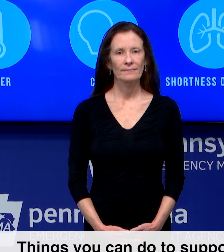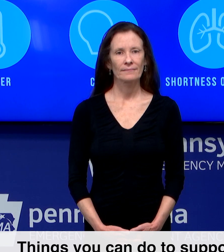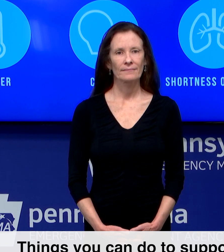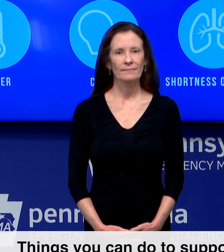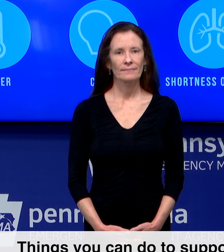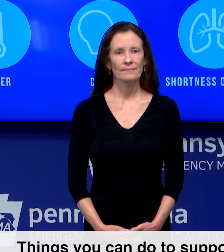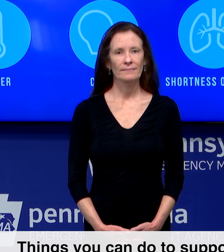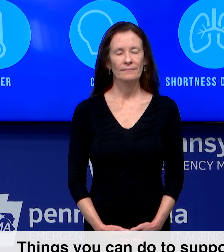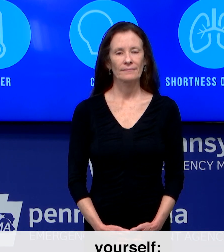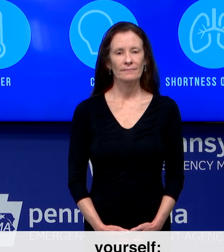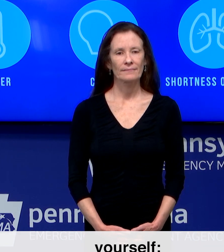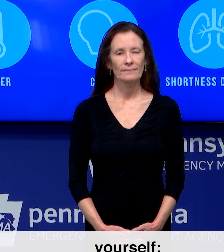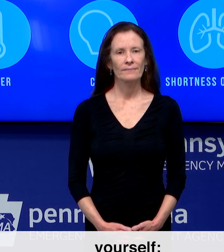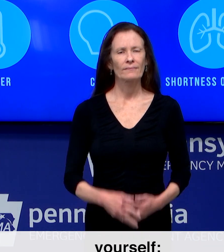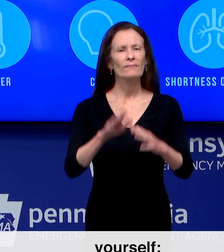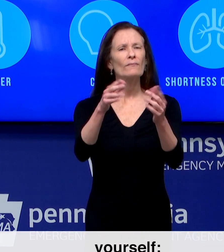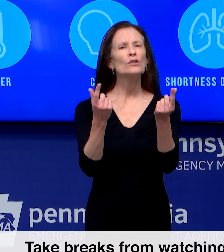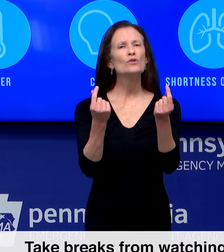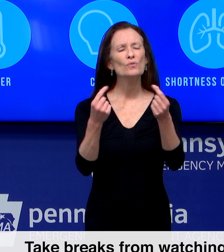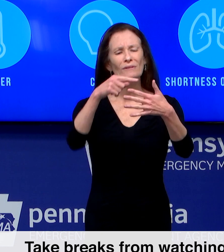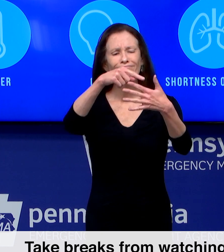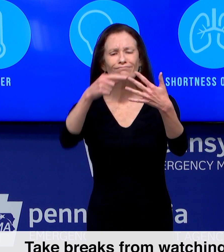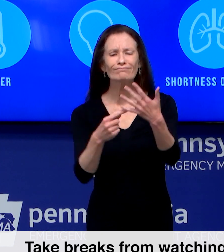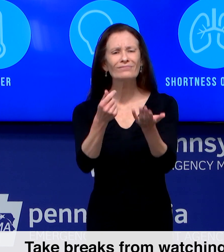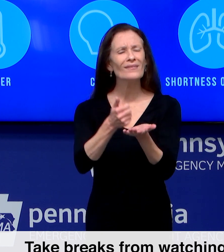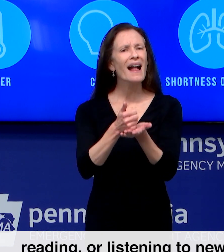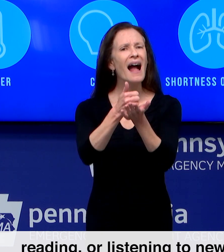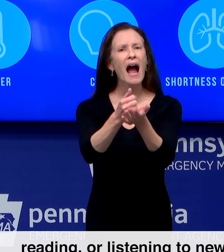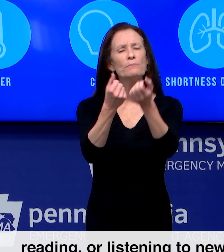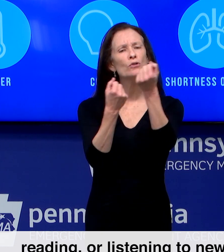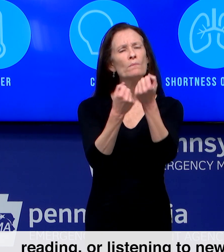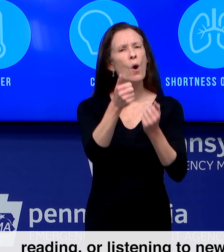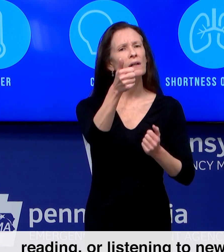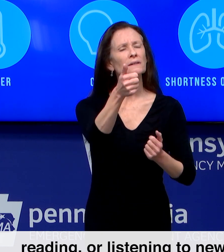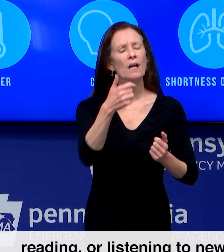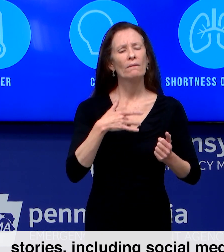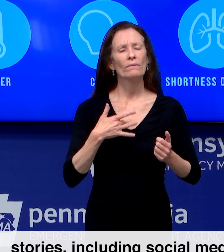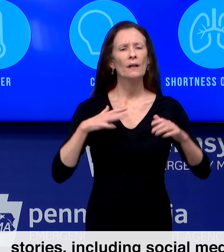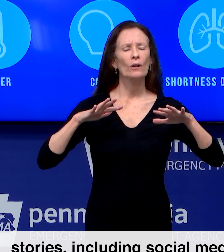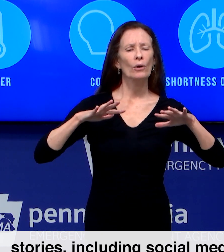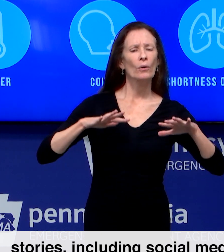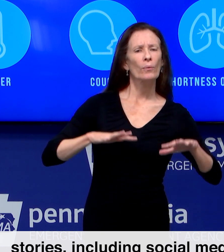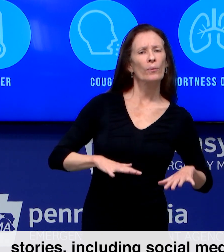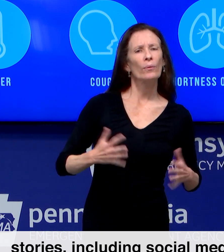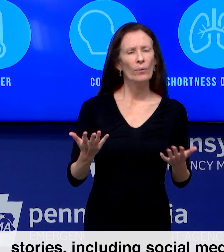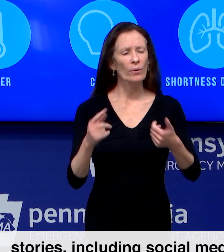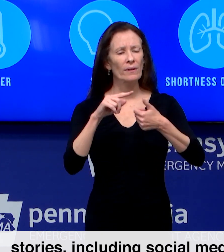Things you can do to support yourself. Take breaks from watching, reading, or listening to news stories, including social